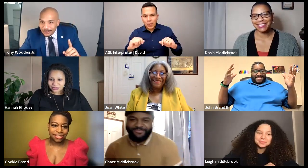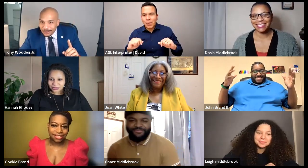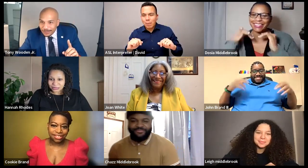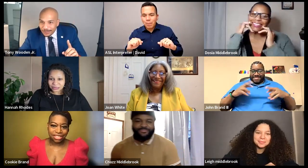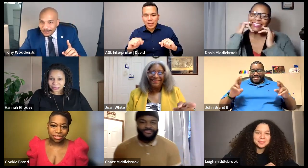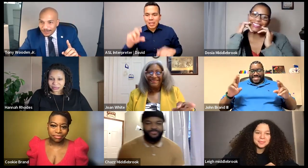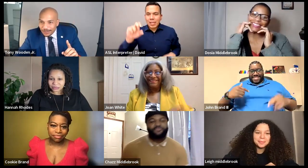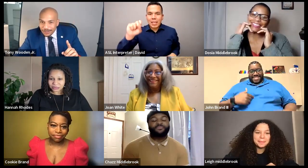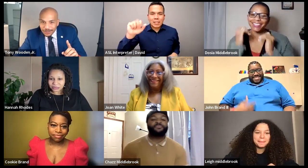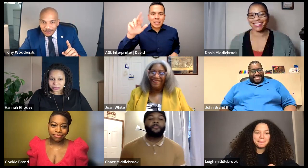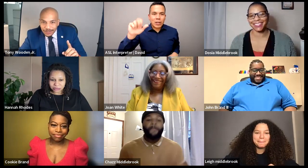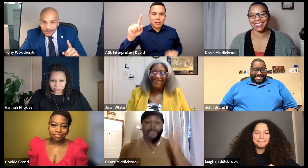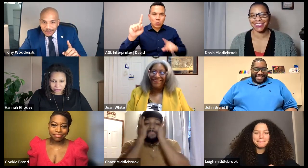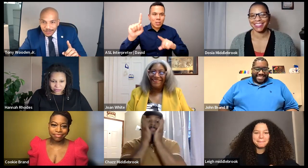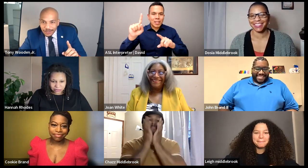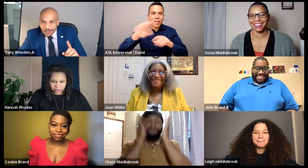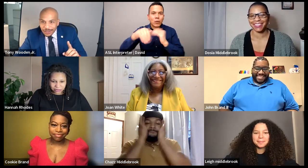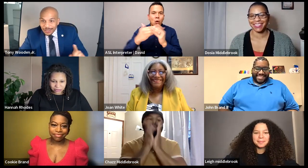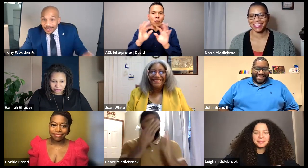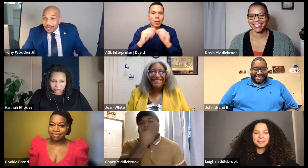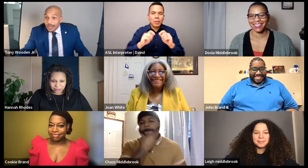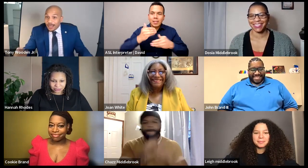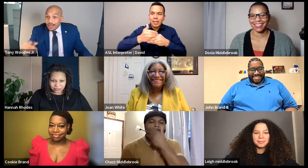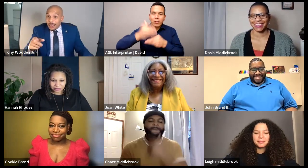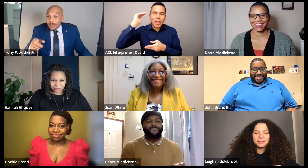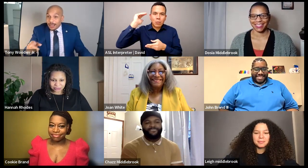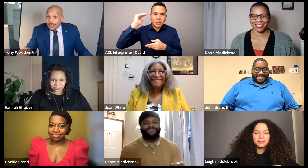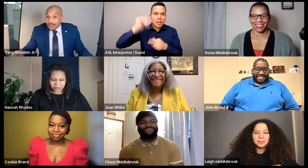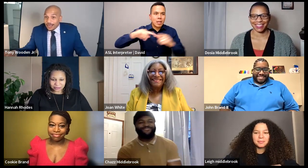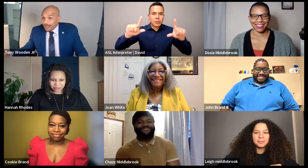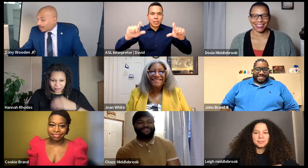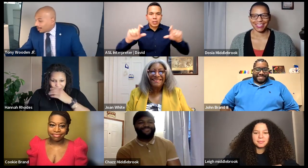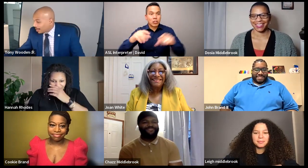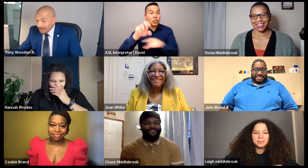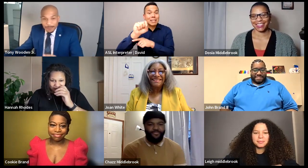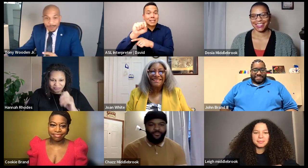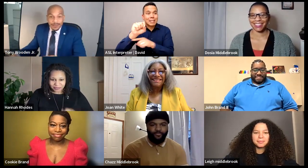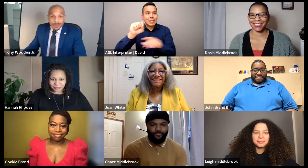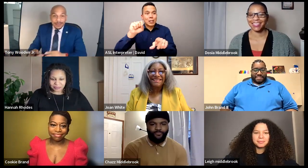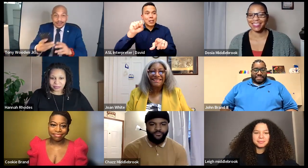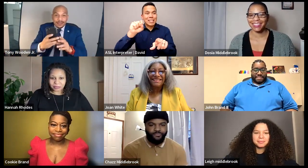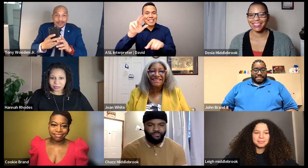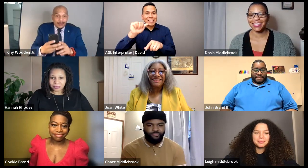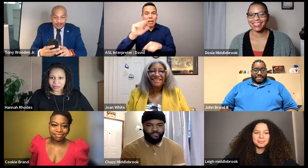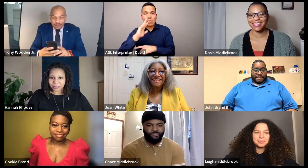on, Sarah, just a second. Yeah, Let's get- Sarah, give us 1 second for the whole family to get their cameras on and we'll take the picture. Sounds good.